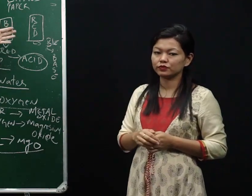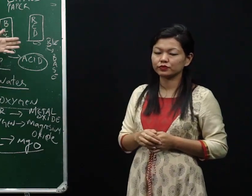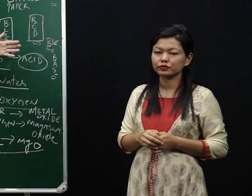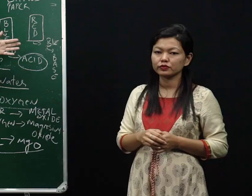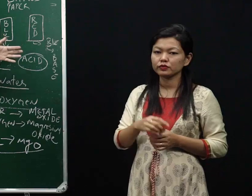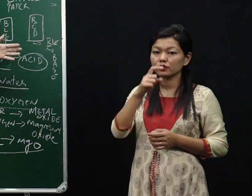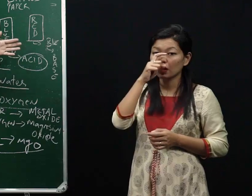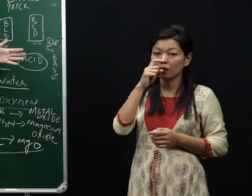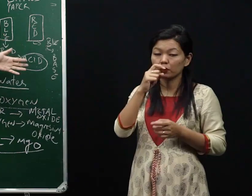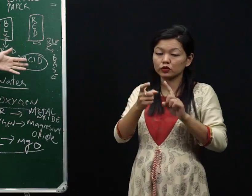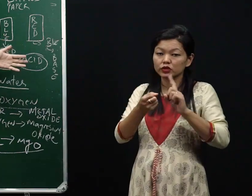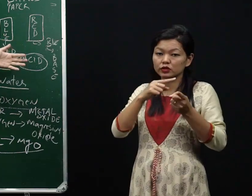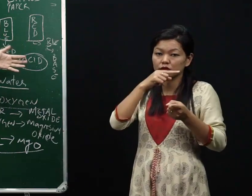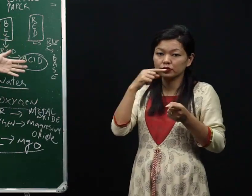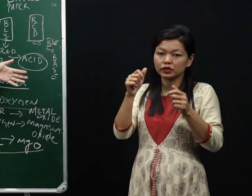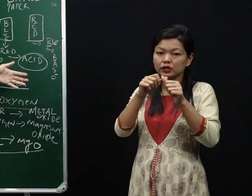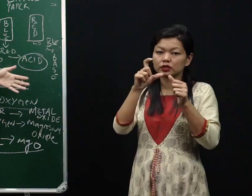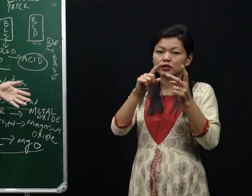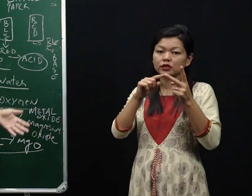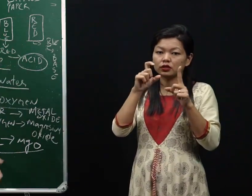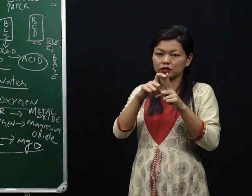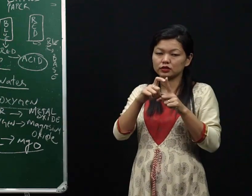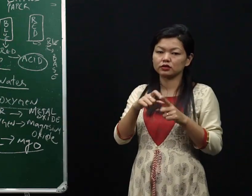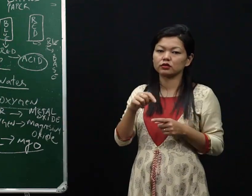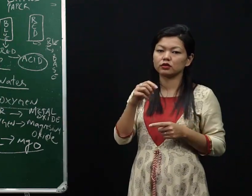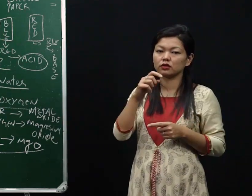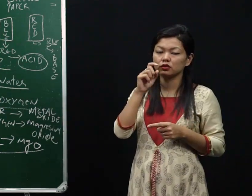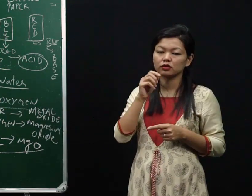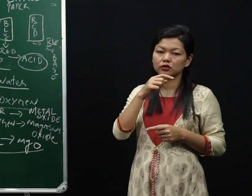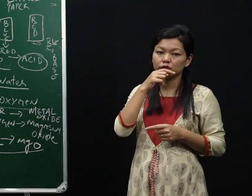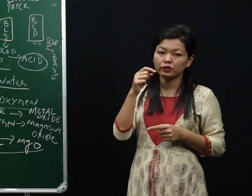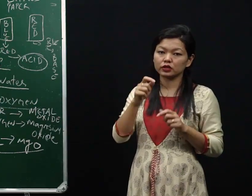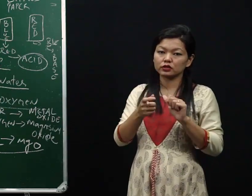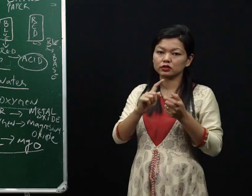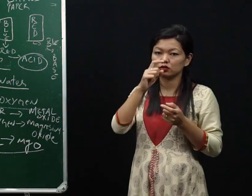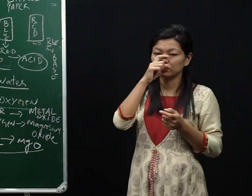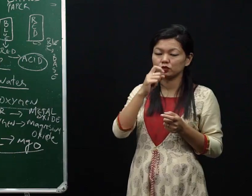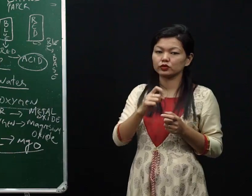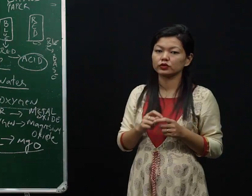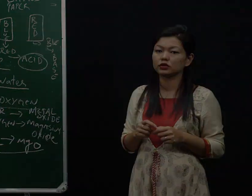red changing to blue is base, clear? So thank you so much, see you in next class.